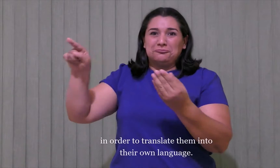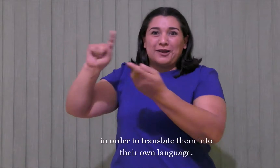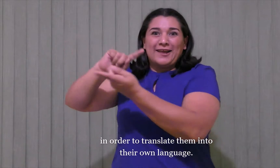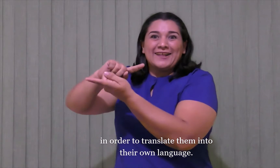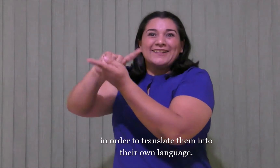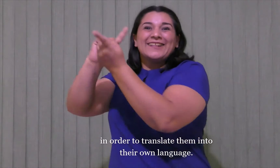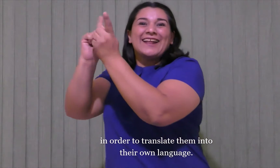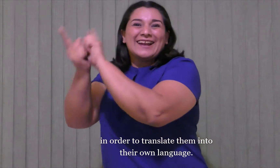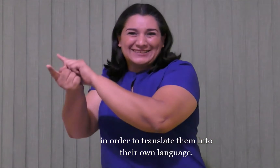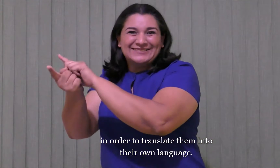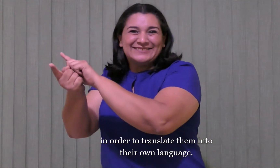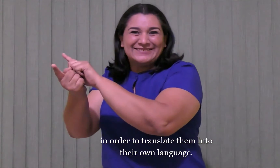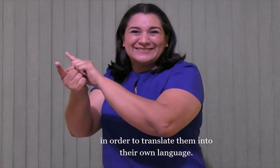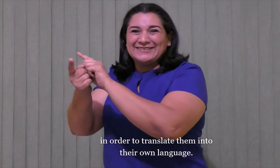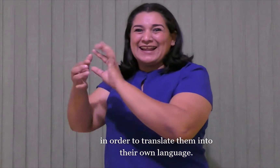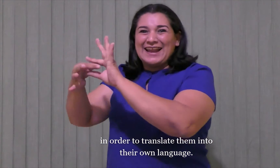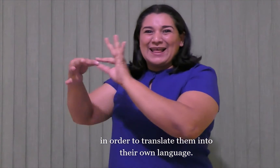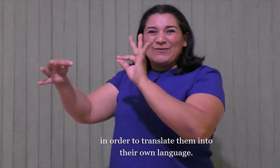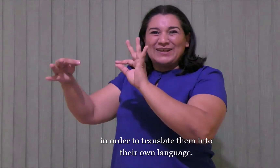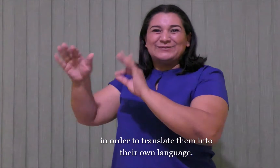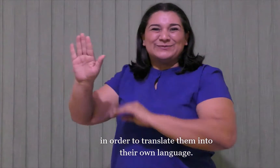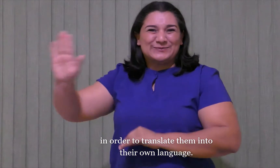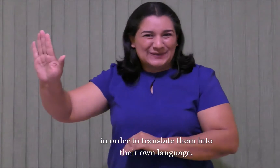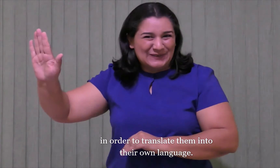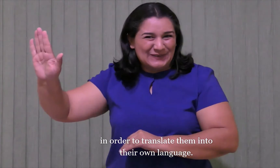to translate them into their own language.